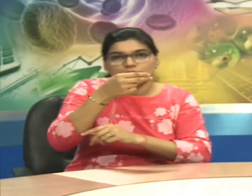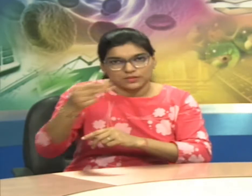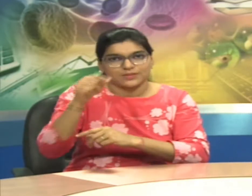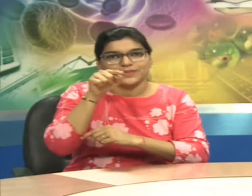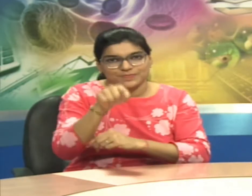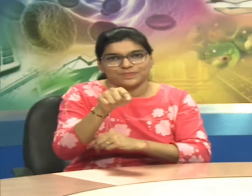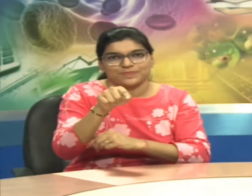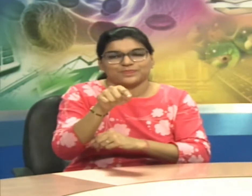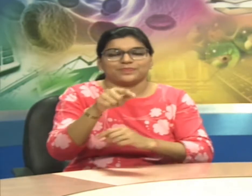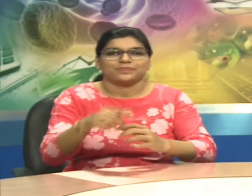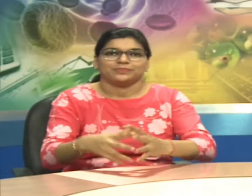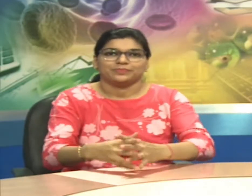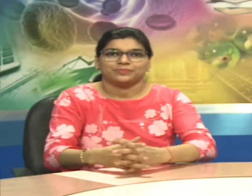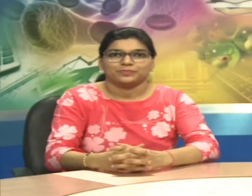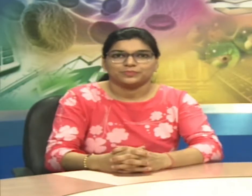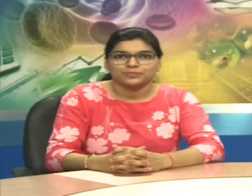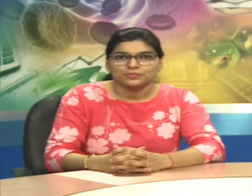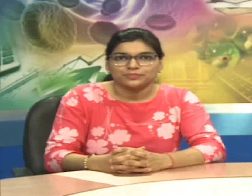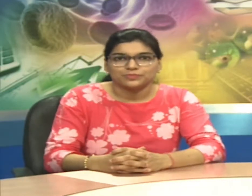The adding of amount is termed as incentive.